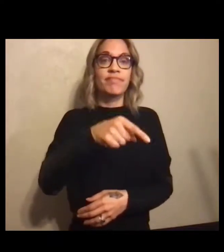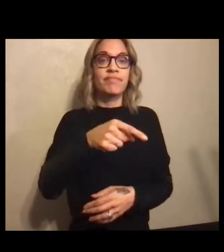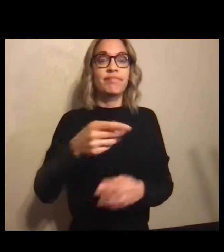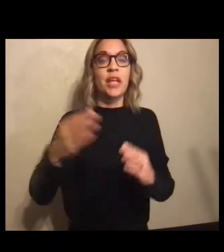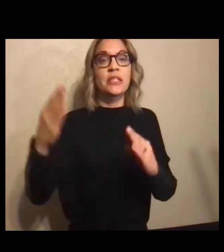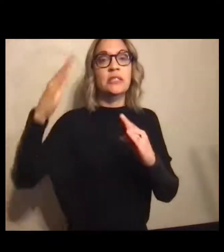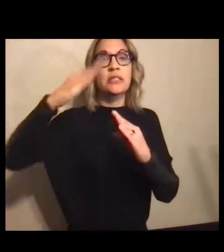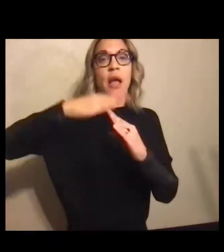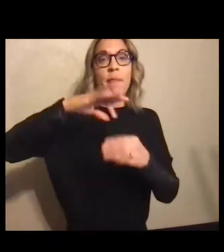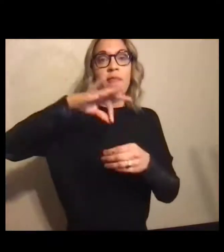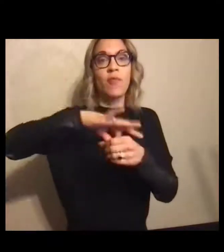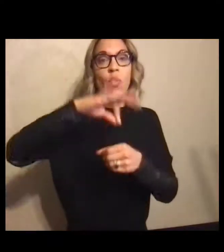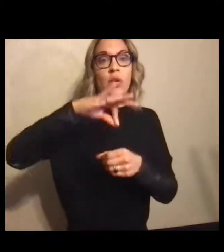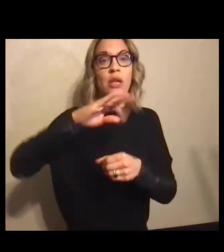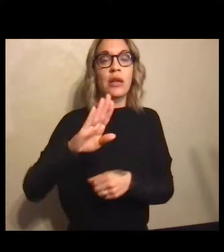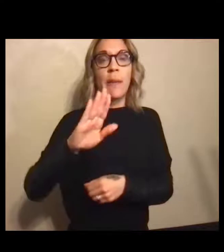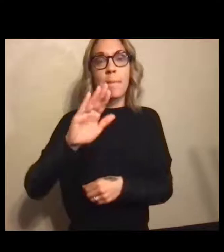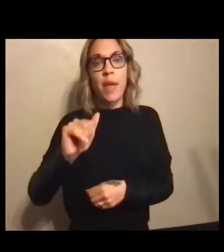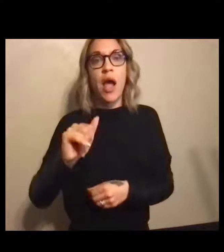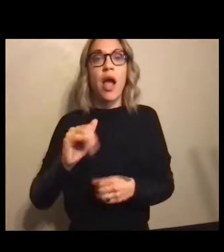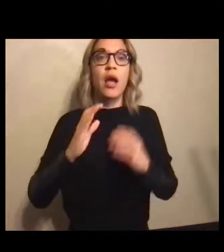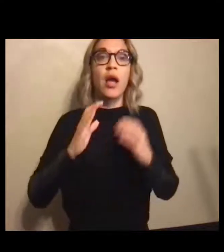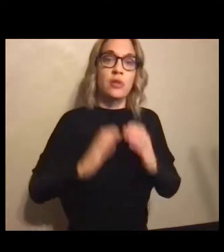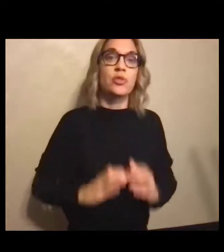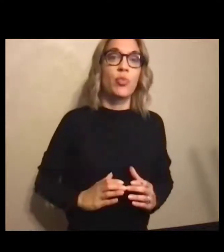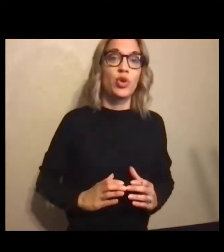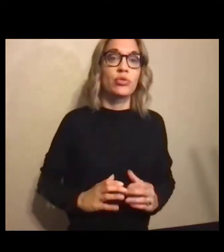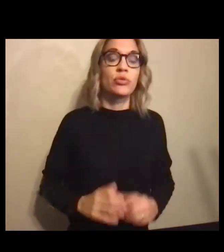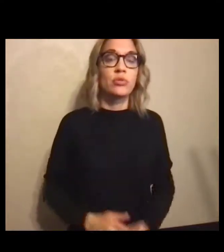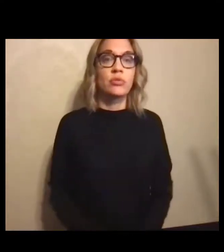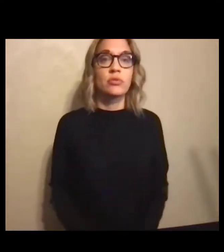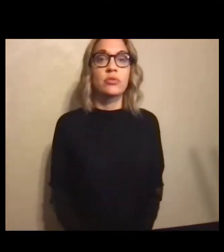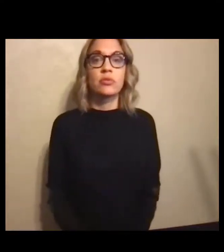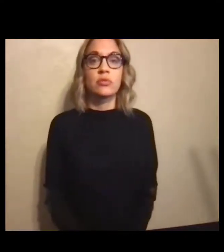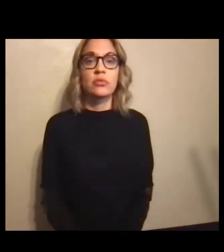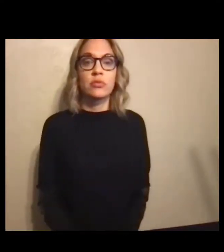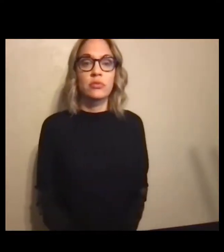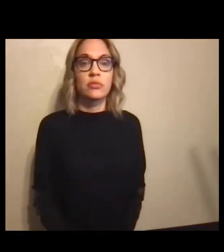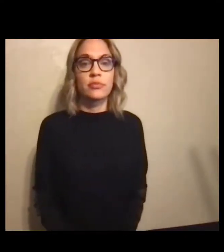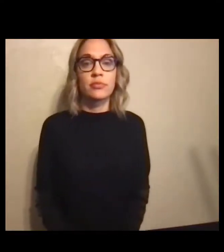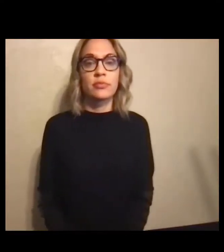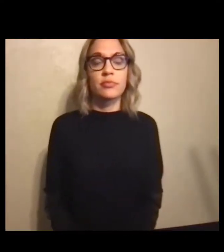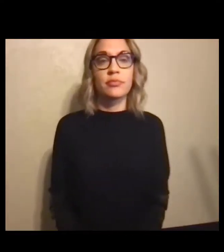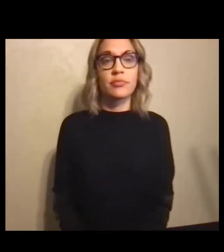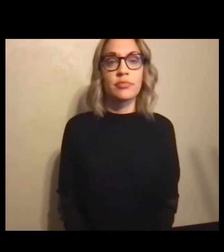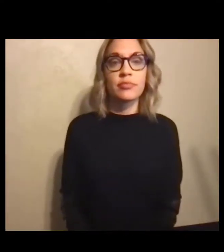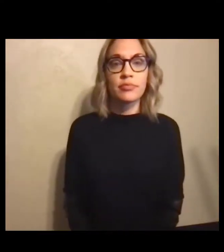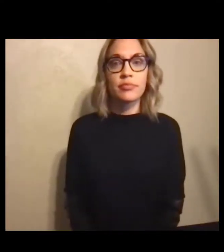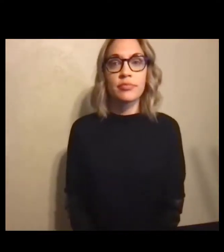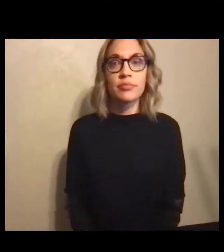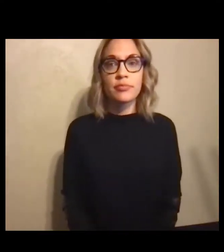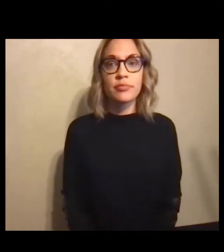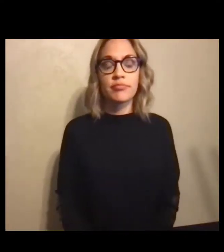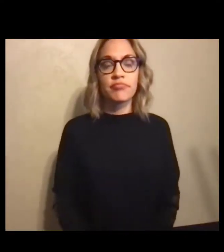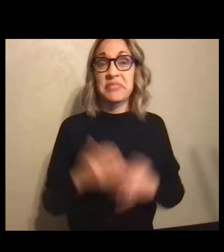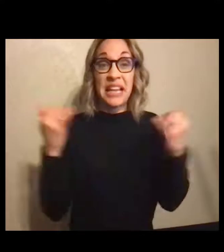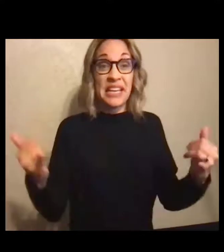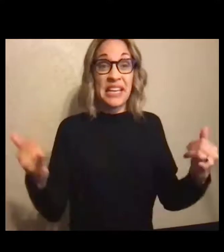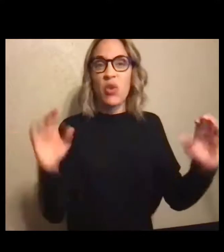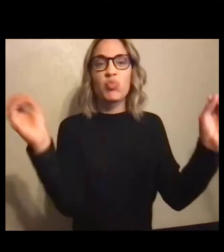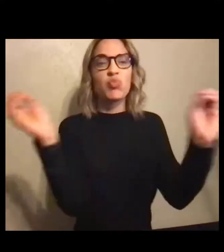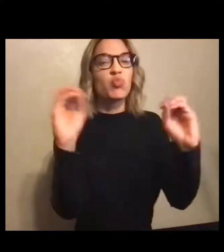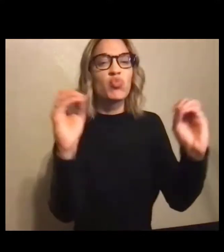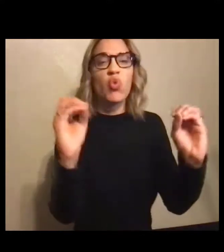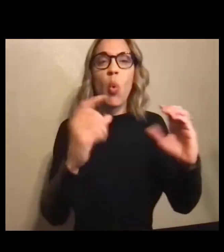But just to let you know, Asana is top voted by consumers. So it's really a great